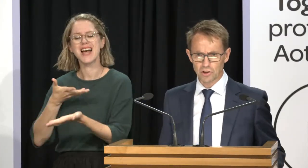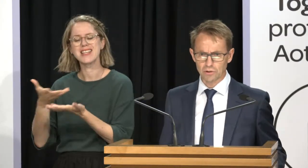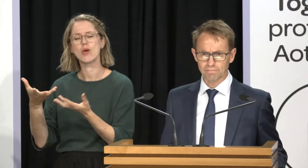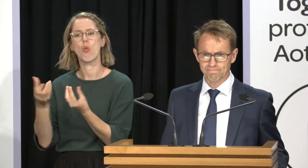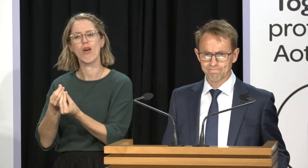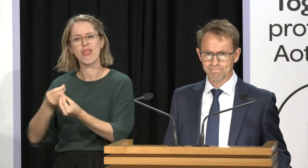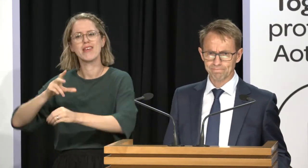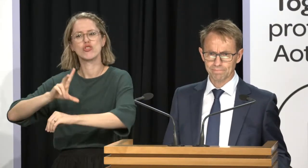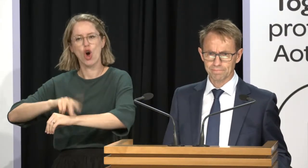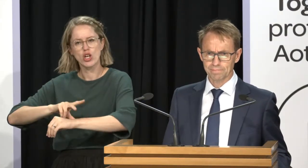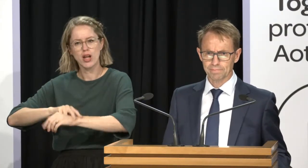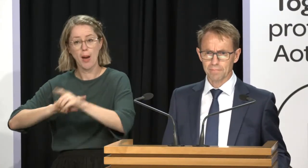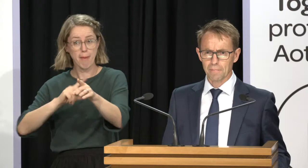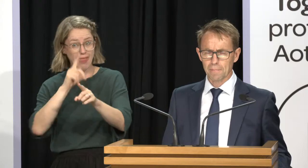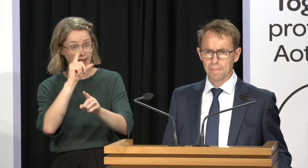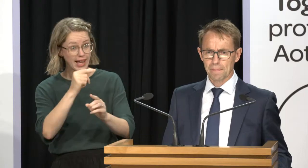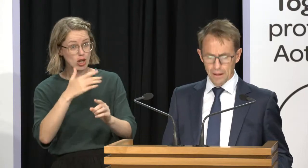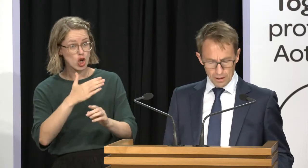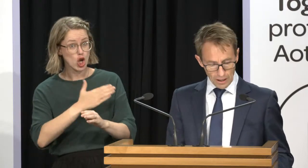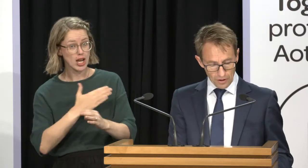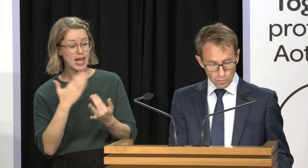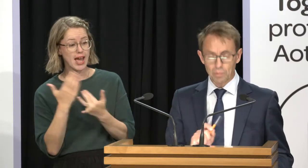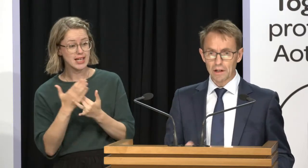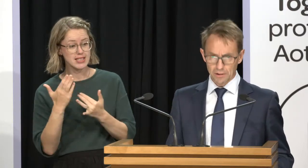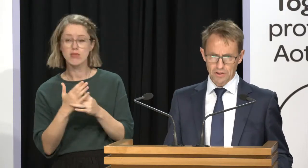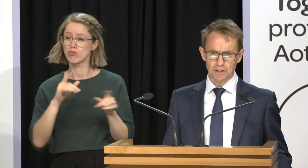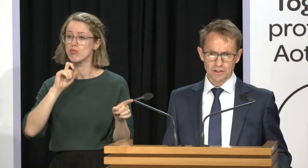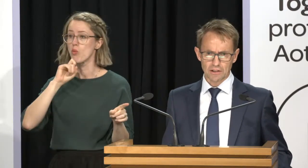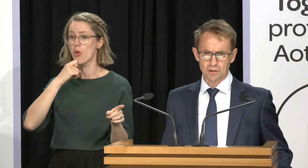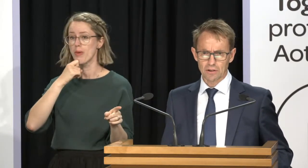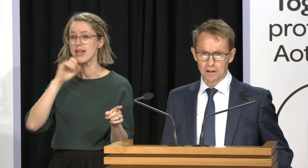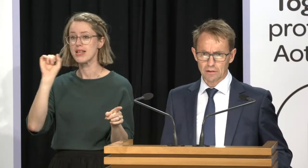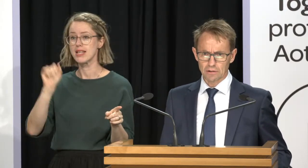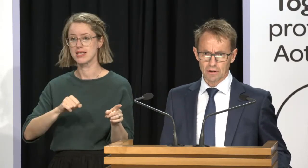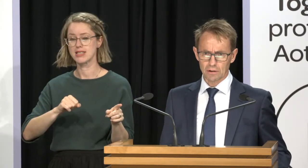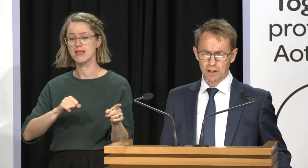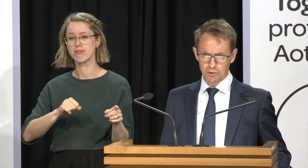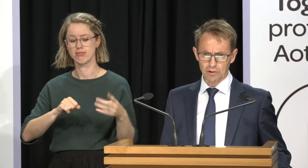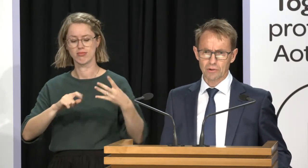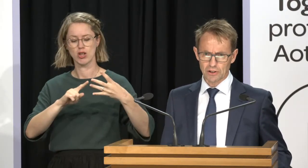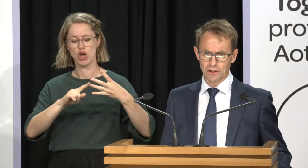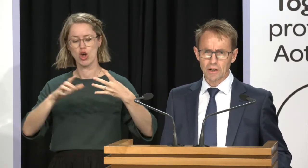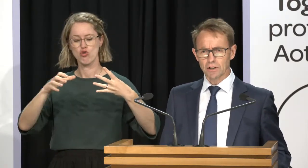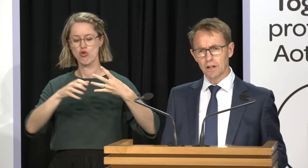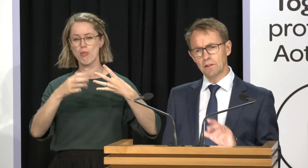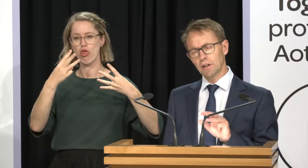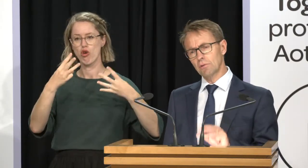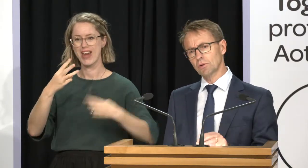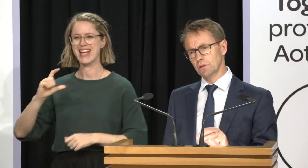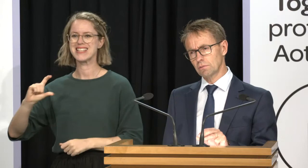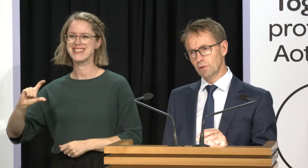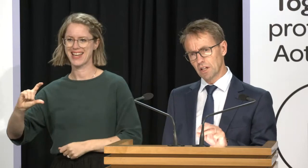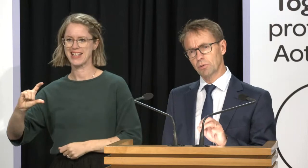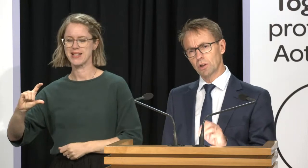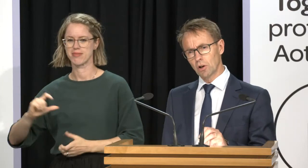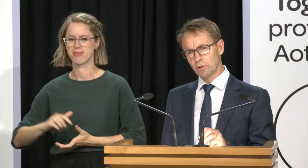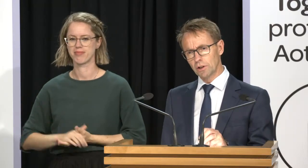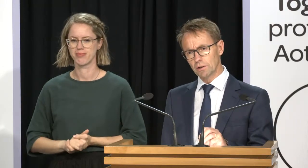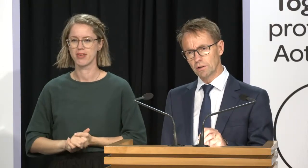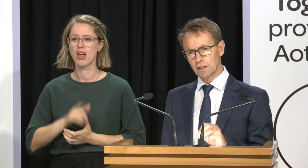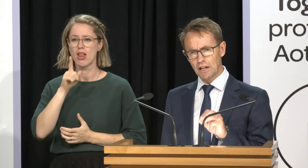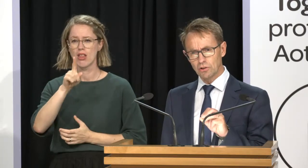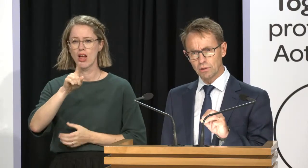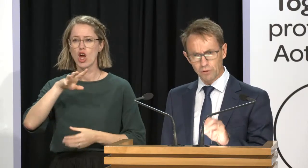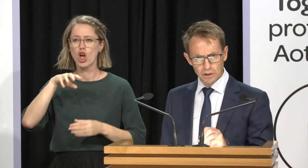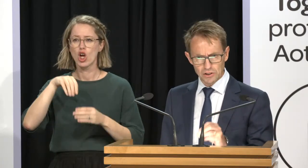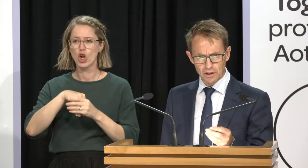health professional. But they're having early access. They will be under this, yes, under Category 3C. And they're also, for example, included